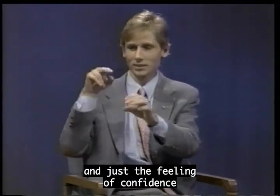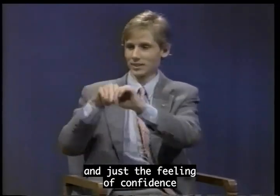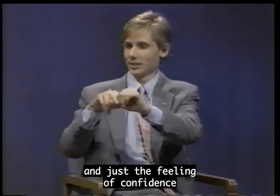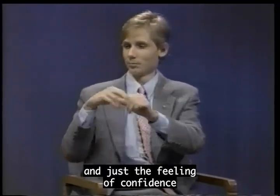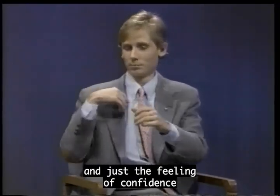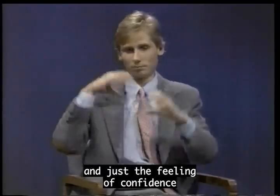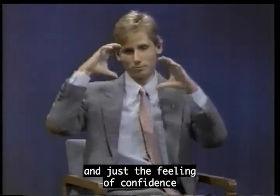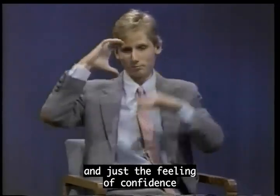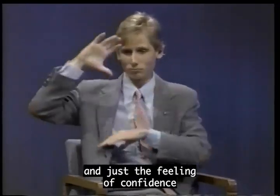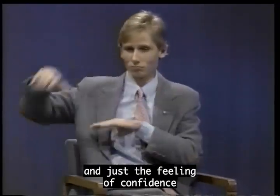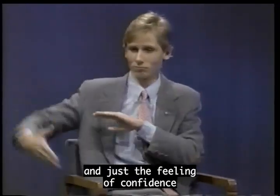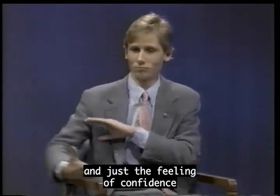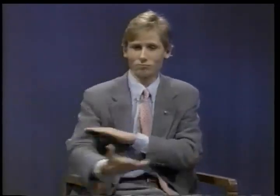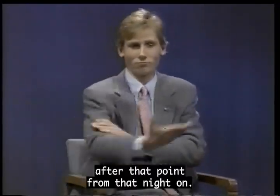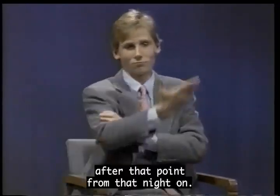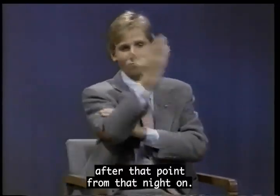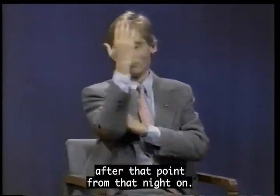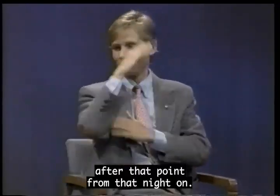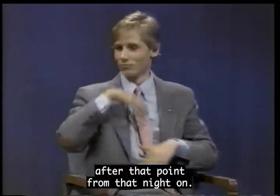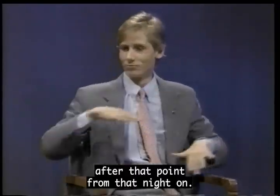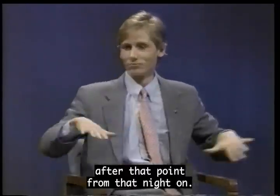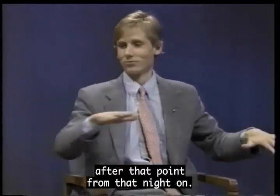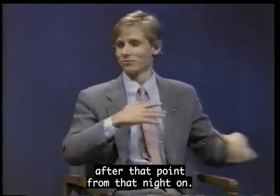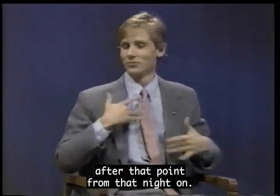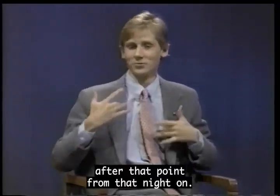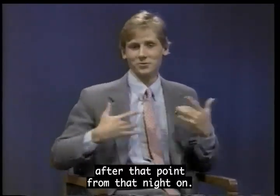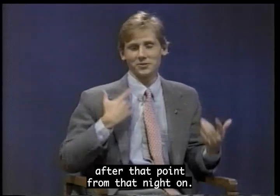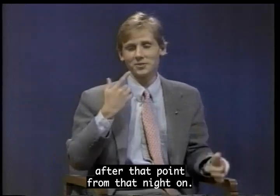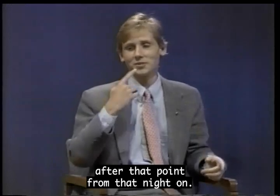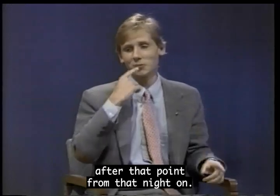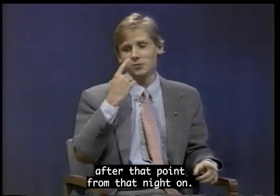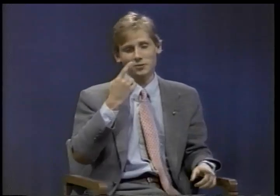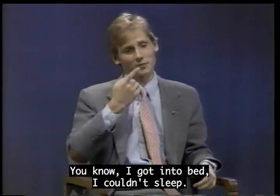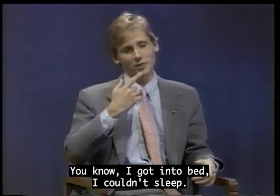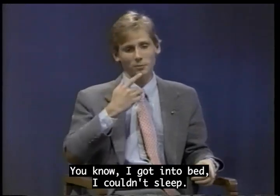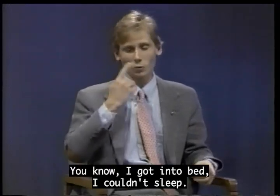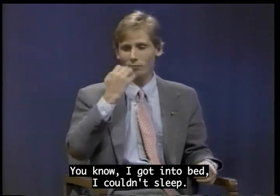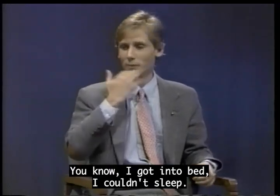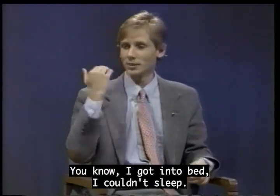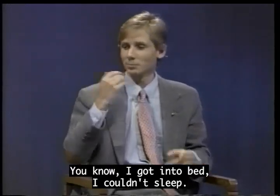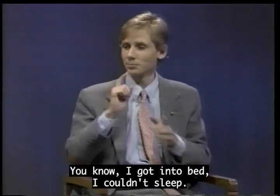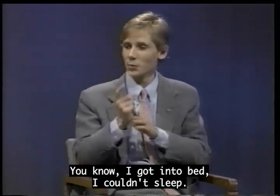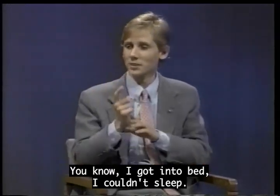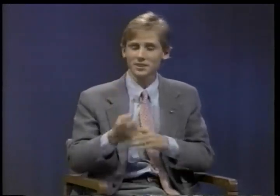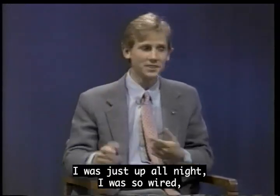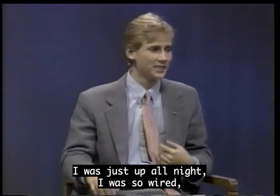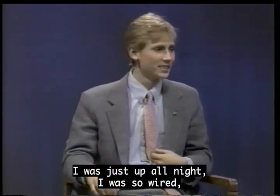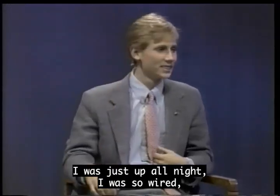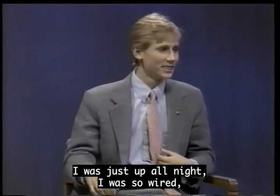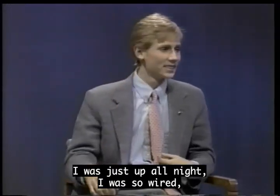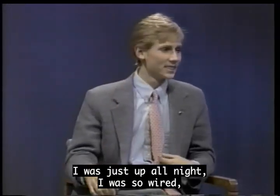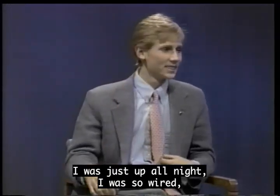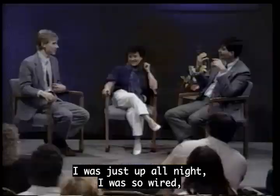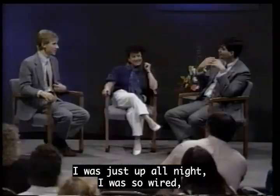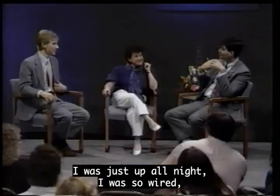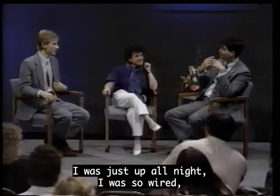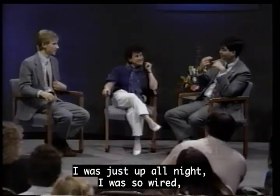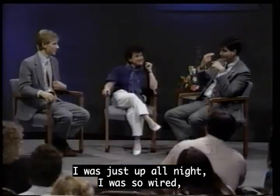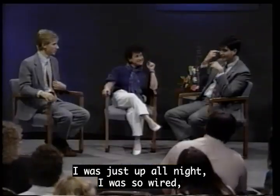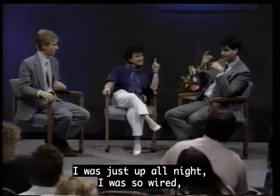on. I got into bed, I couldn't sleep, I was just up all night, I was so wired. And I guess that was really one of my best